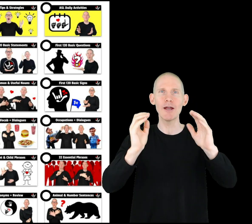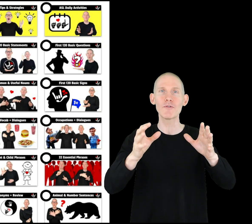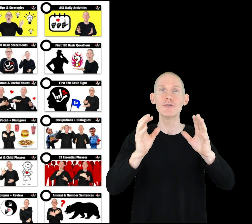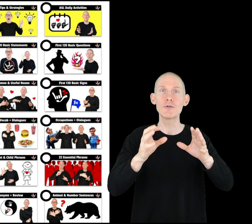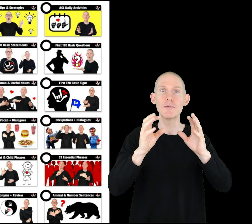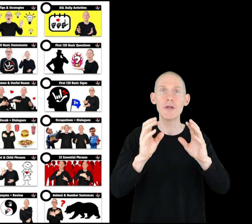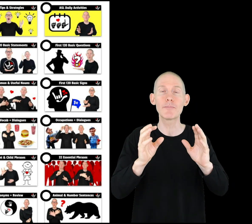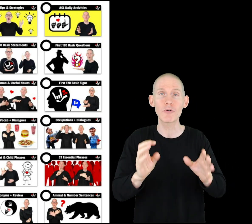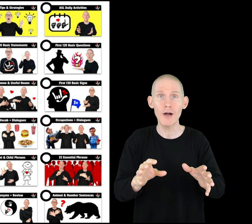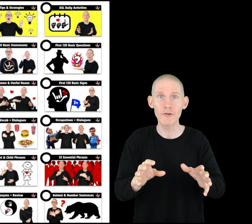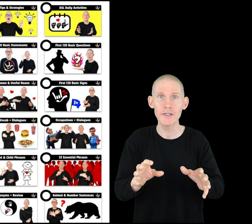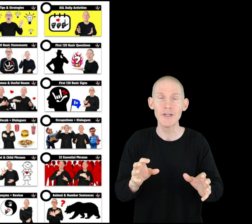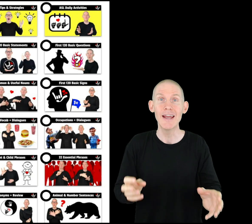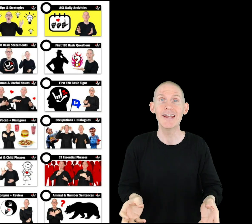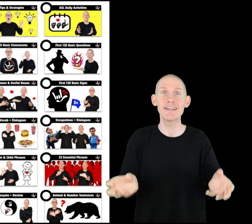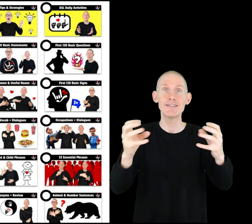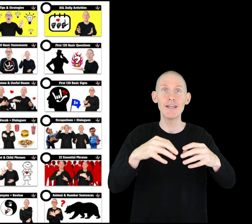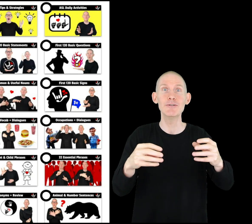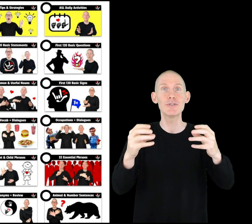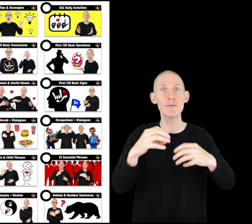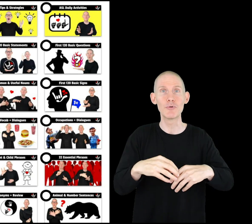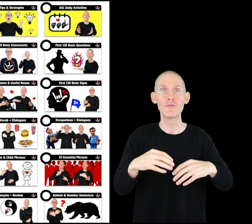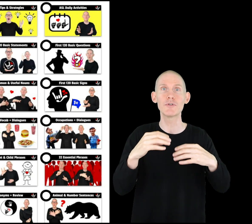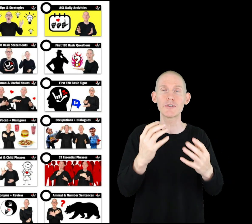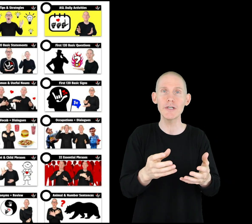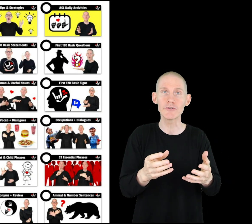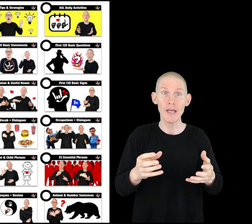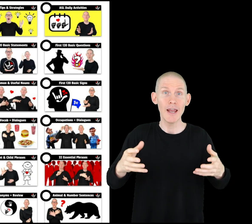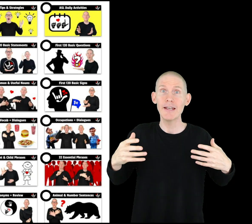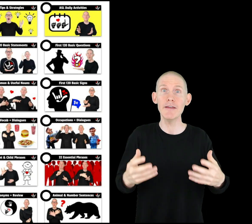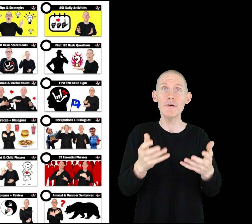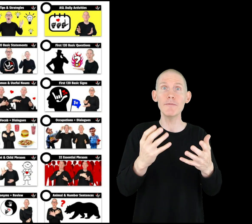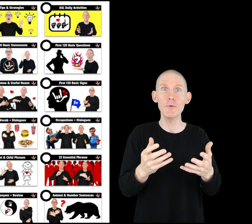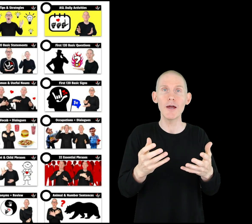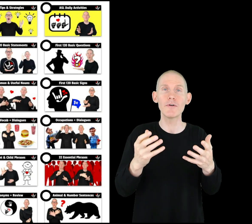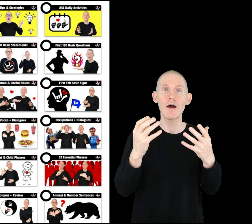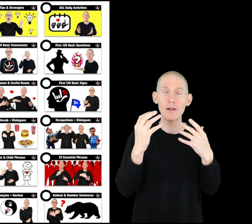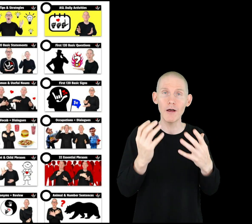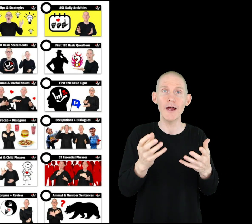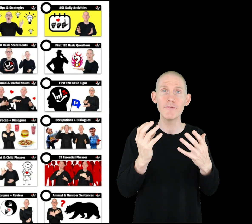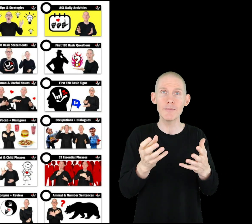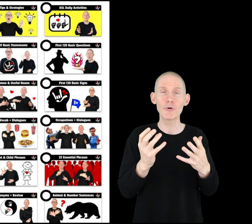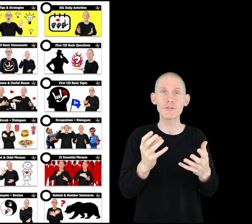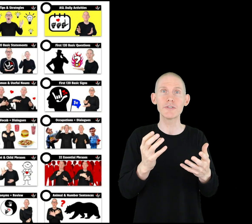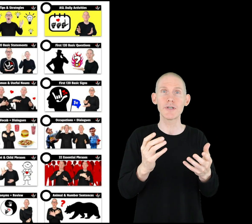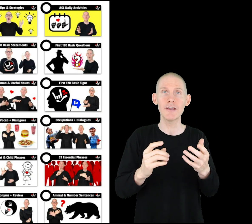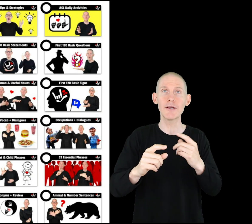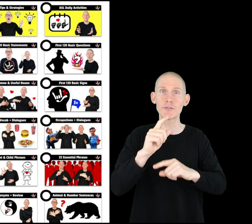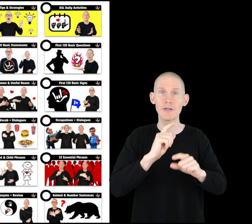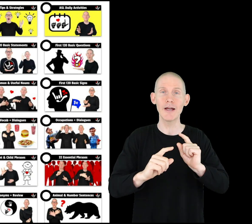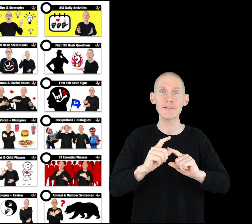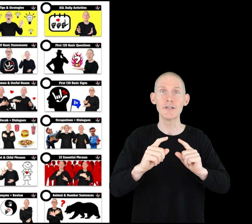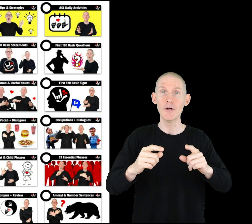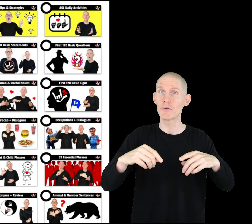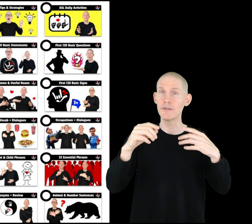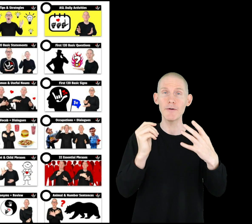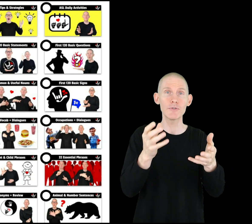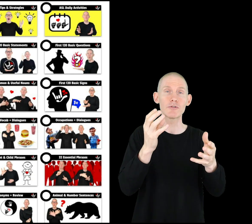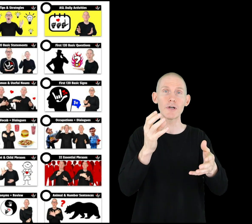in a deaf class in the deaf community, that would be optimal. But life happens and busy skills